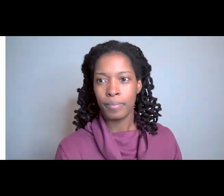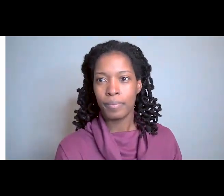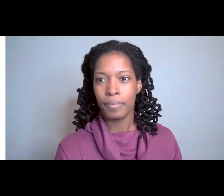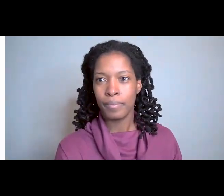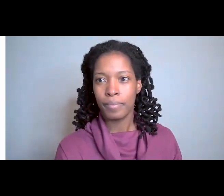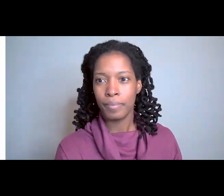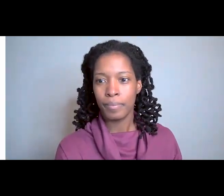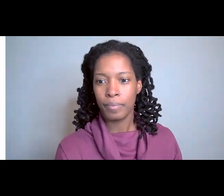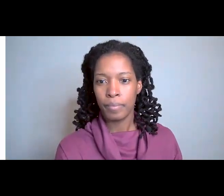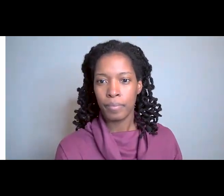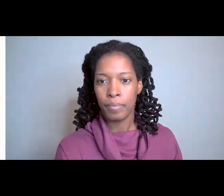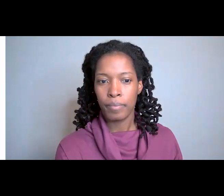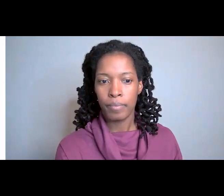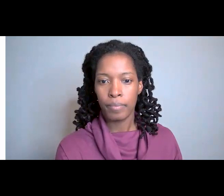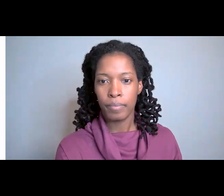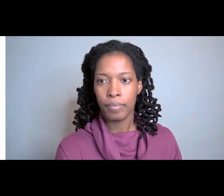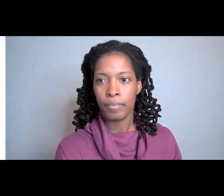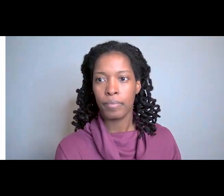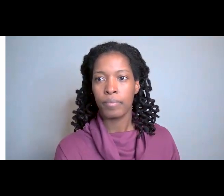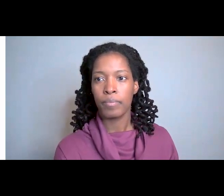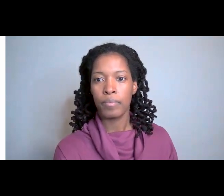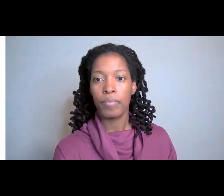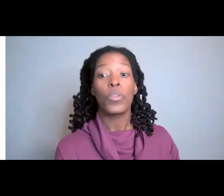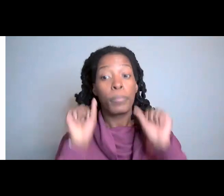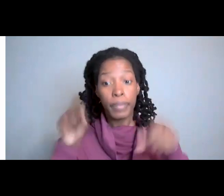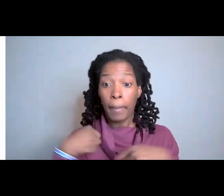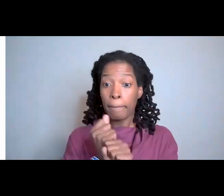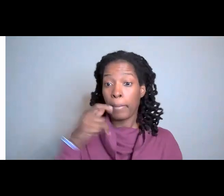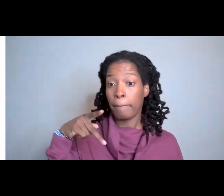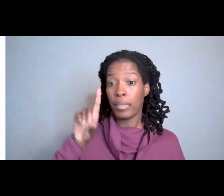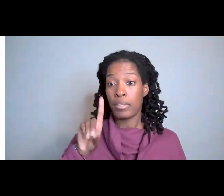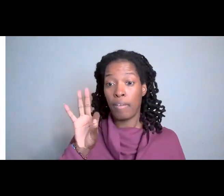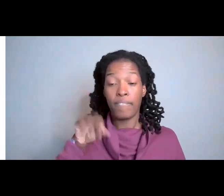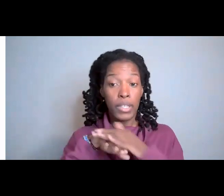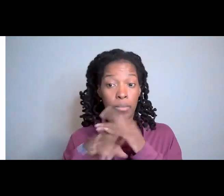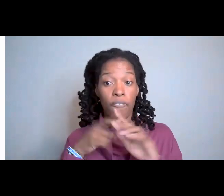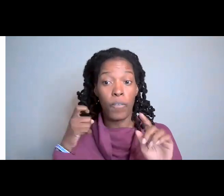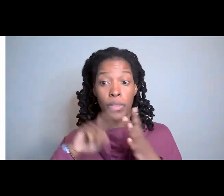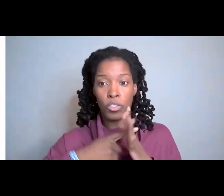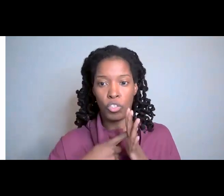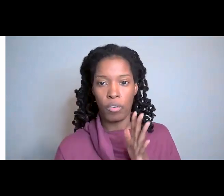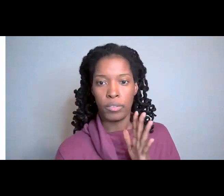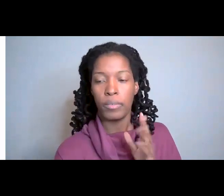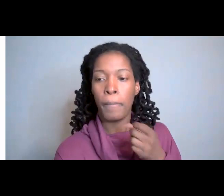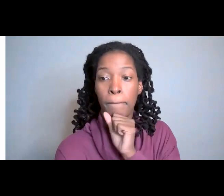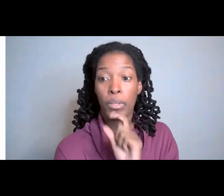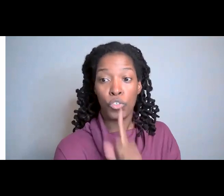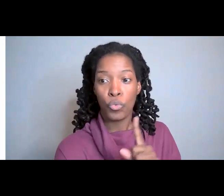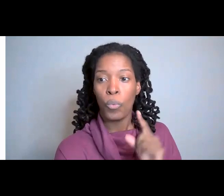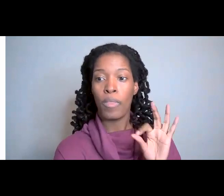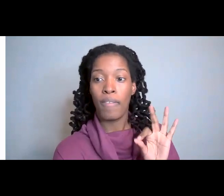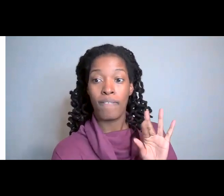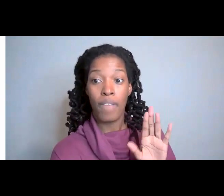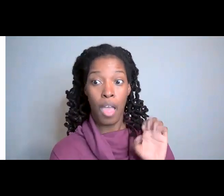You can make a PDF accessible from the start by ensuring that the file is accessible from the authoring